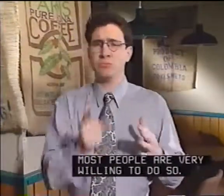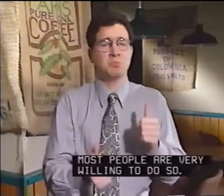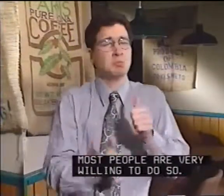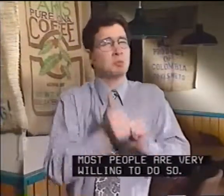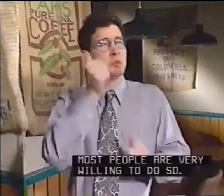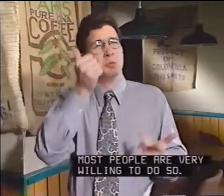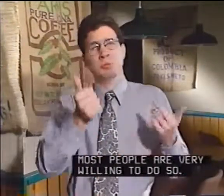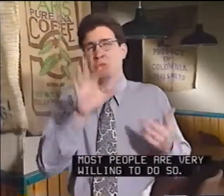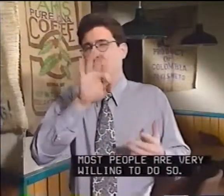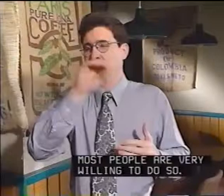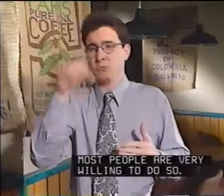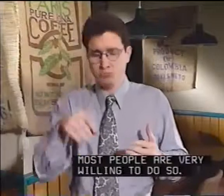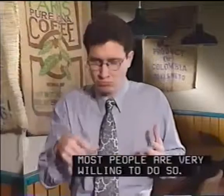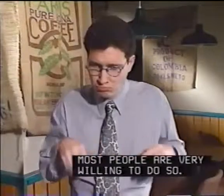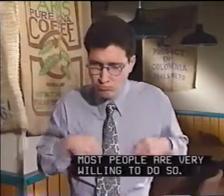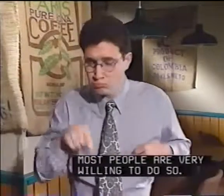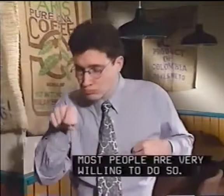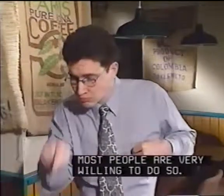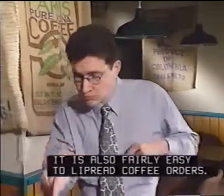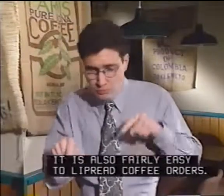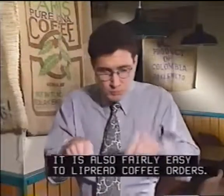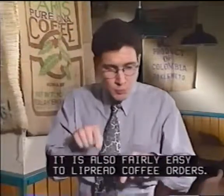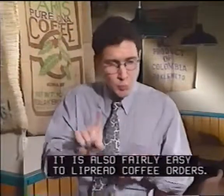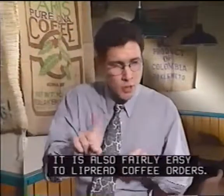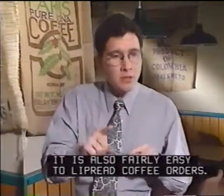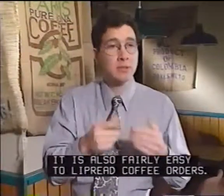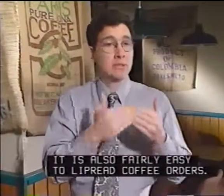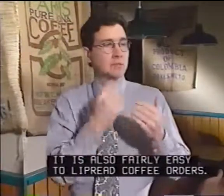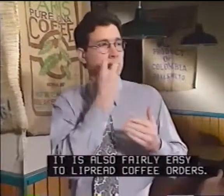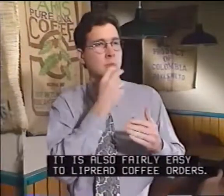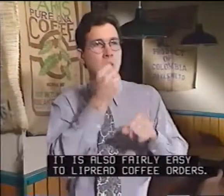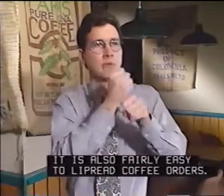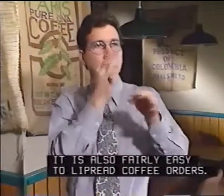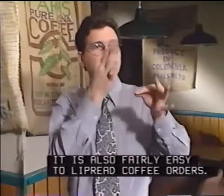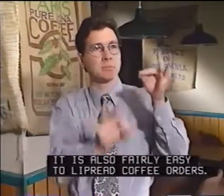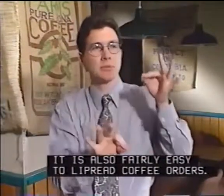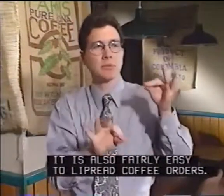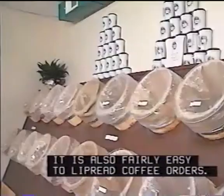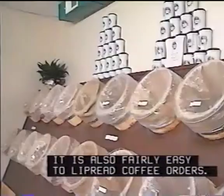Most people are very willing to do so. It is also fairly easy to lip-read coffee orders.